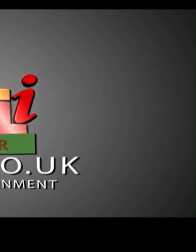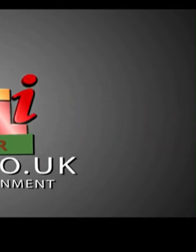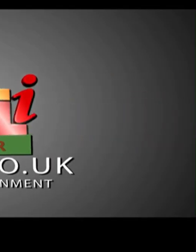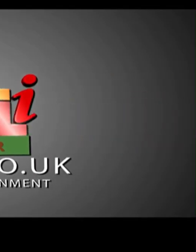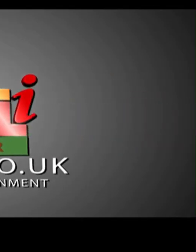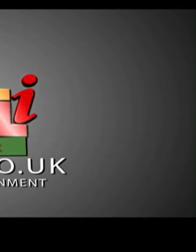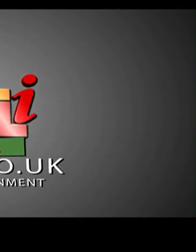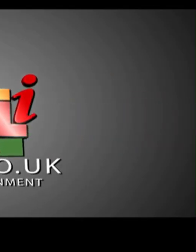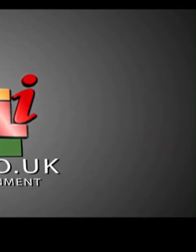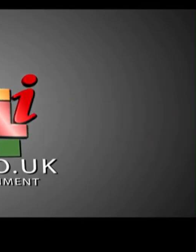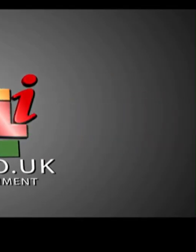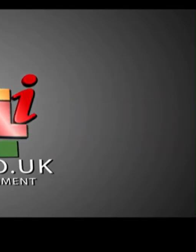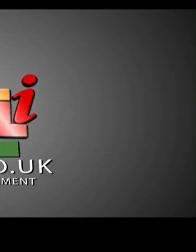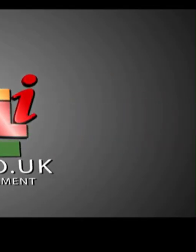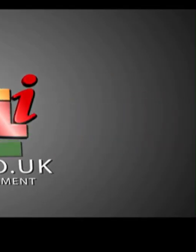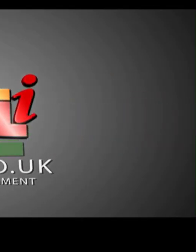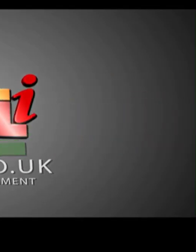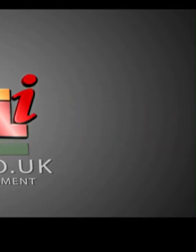International,